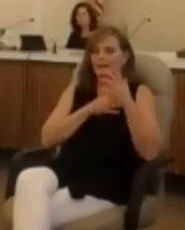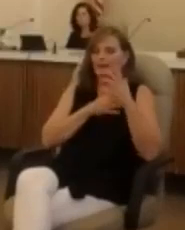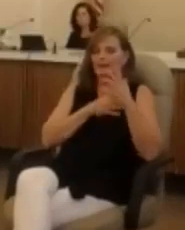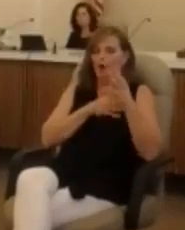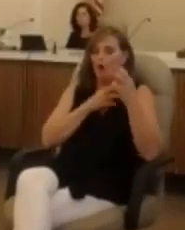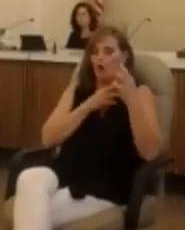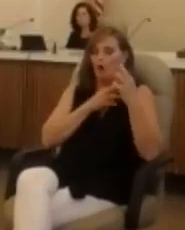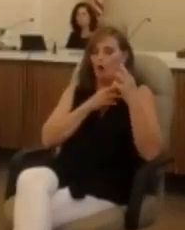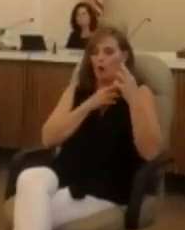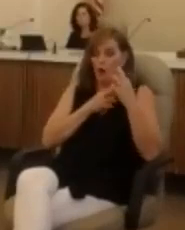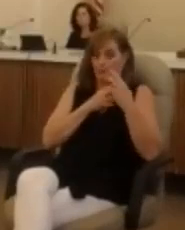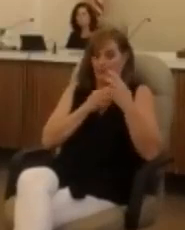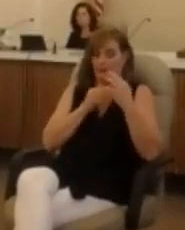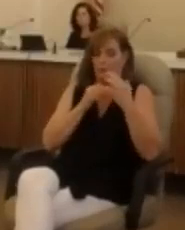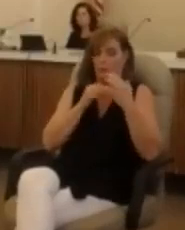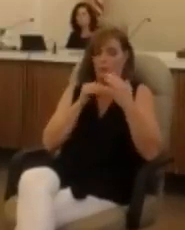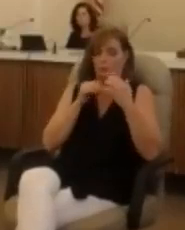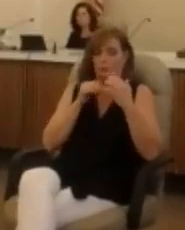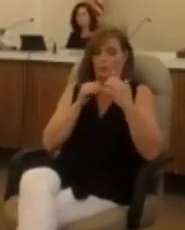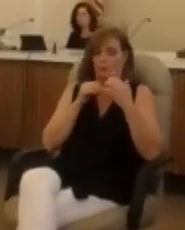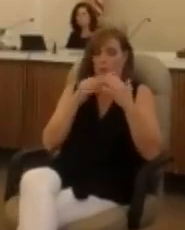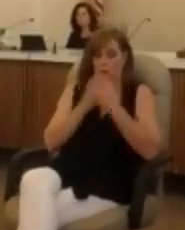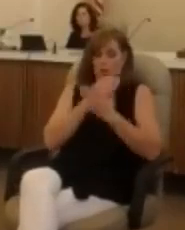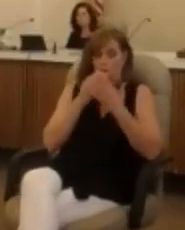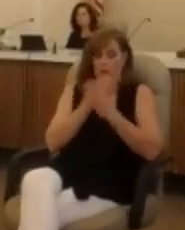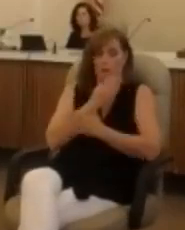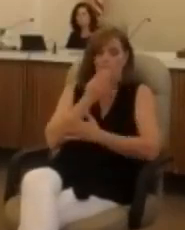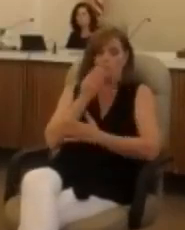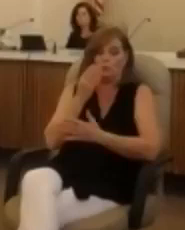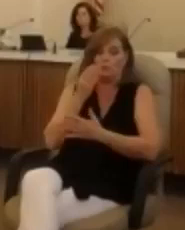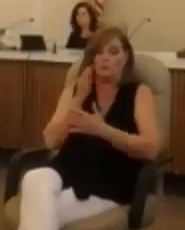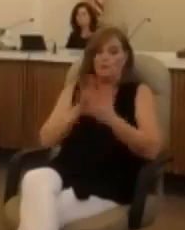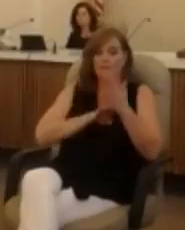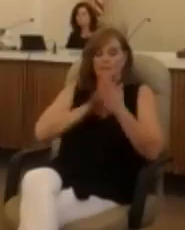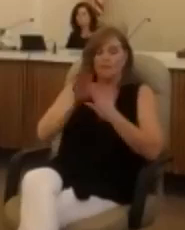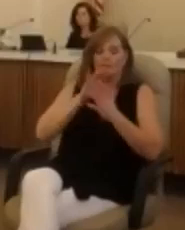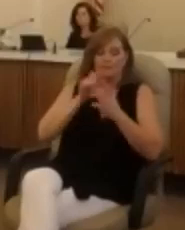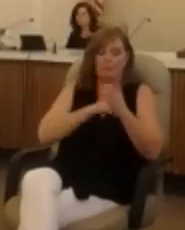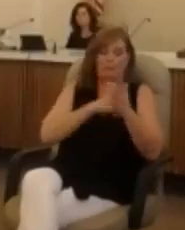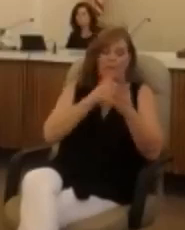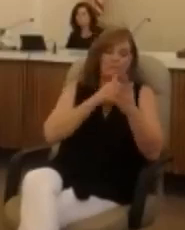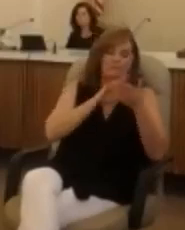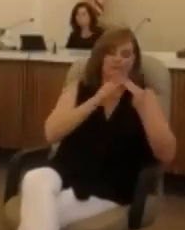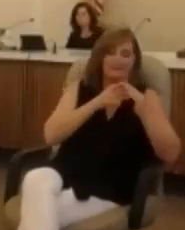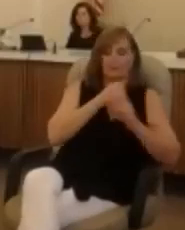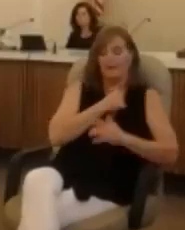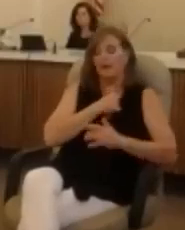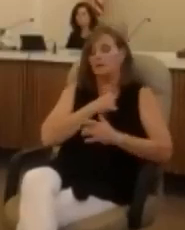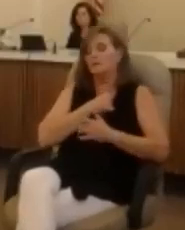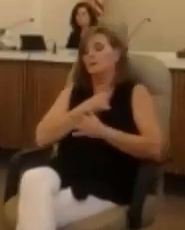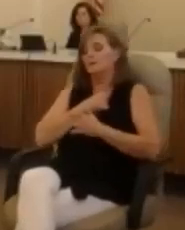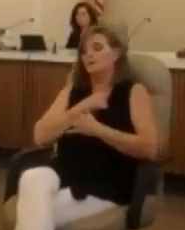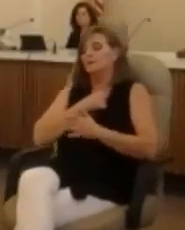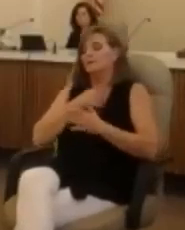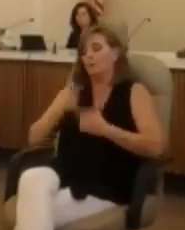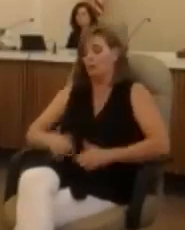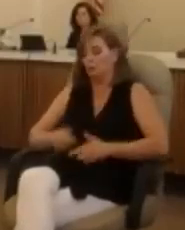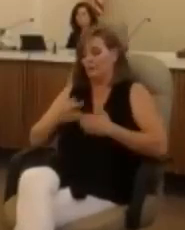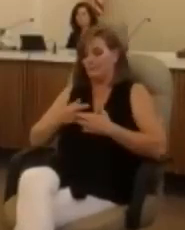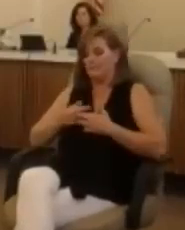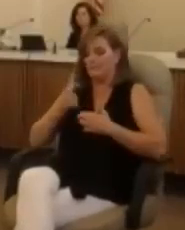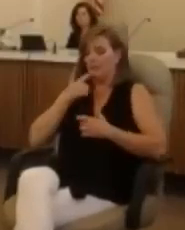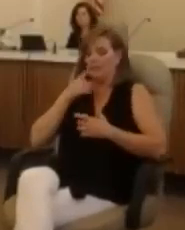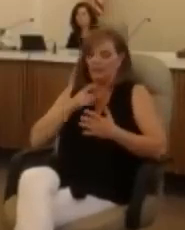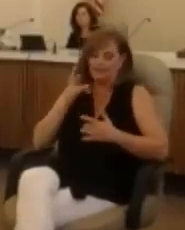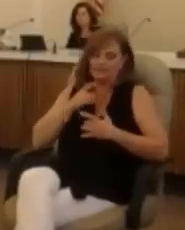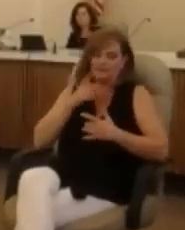a newer development going in there, that will give the town and the community members a little bit more leverage with the county to